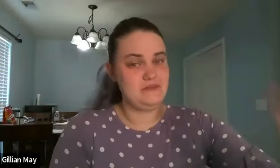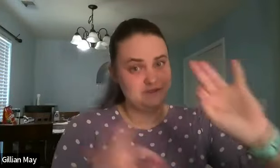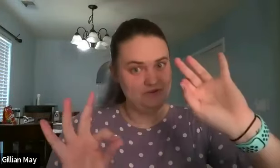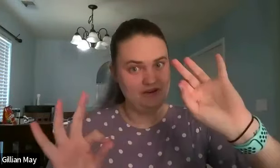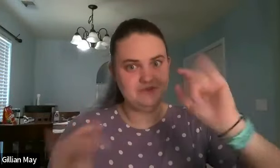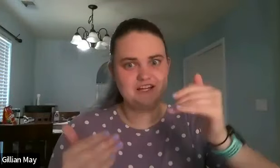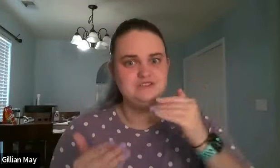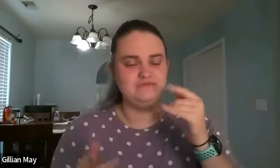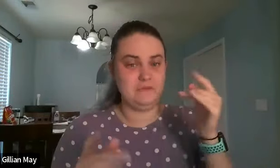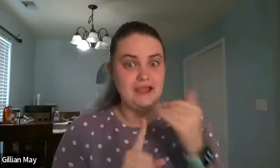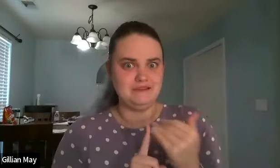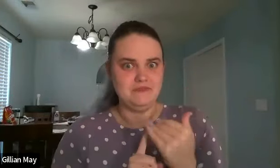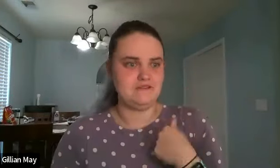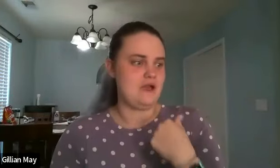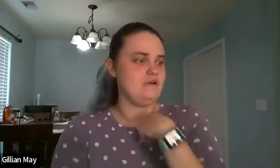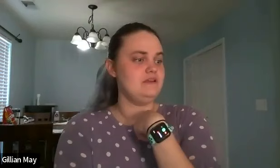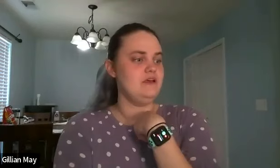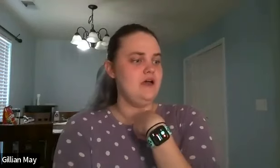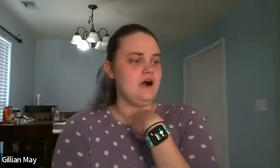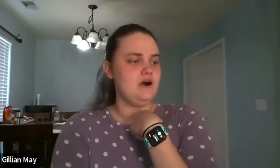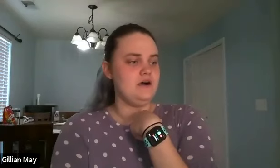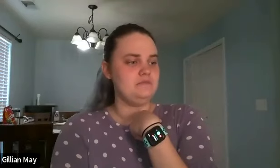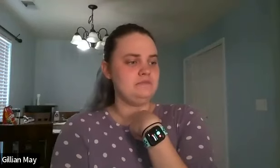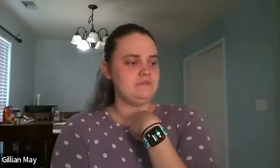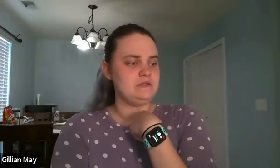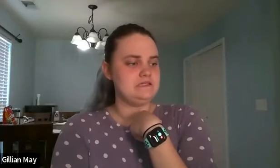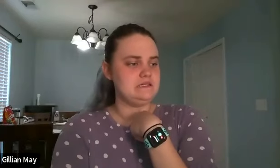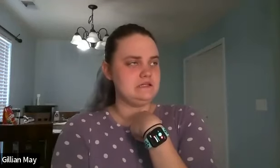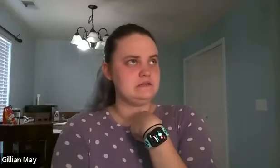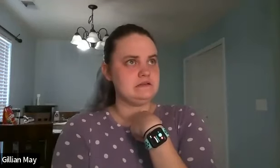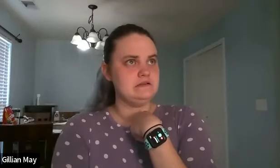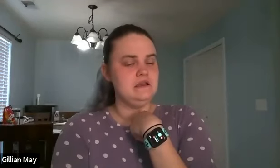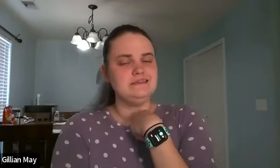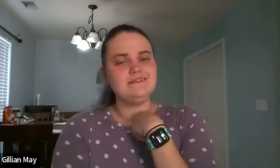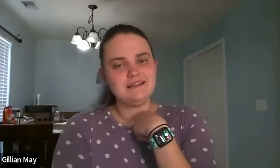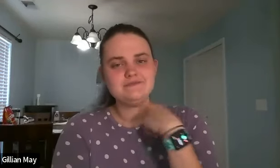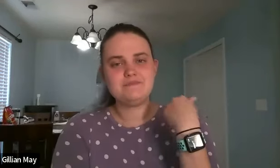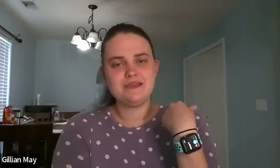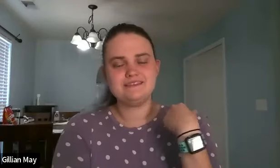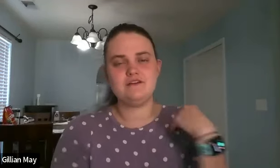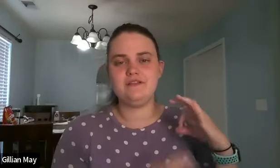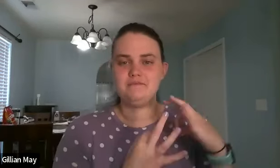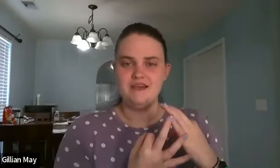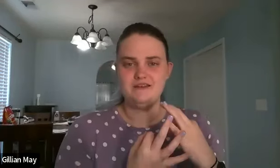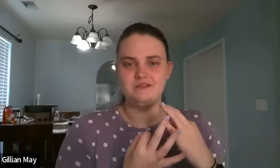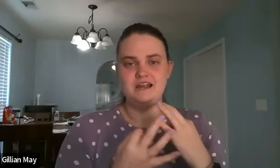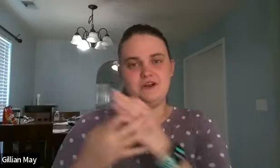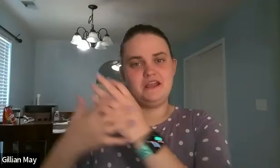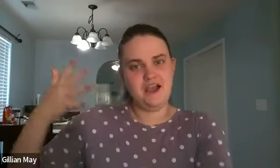That was good. I'm glad you reminded me of that one. Let me see. So a lot of times I base it off of like my family, and I've already gotten